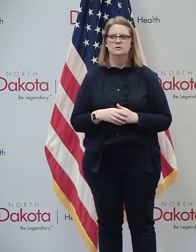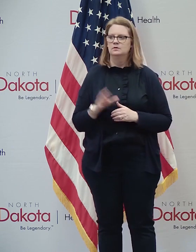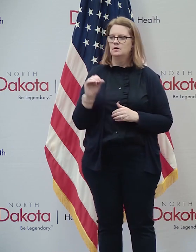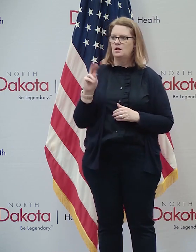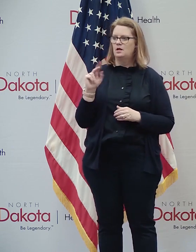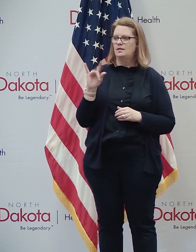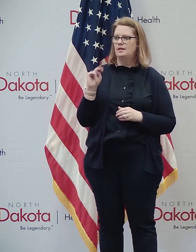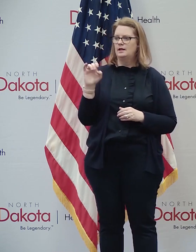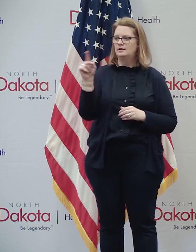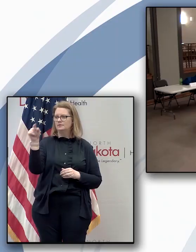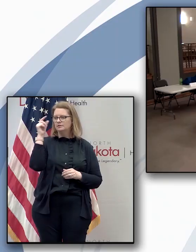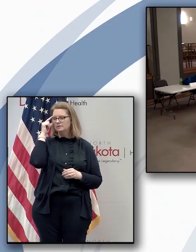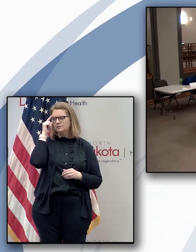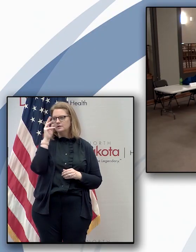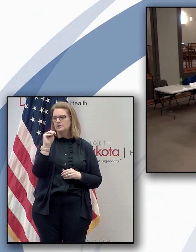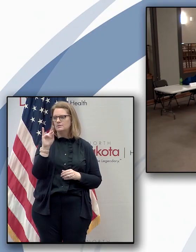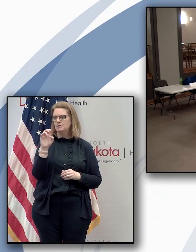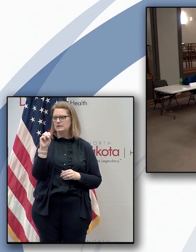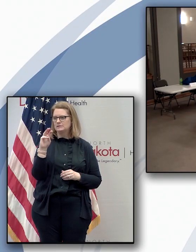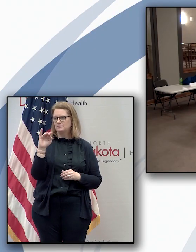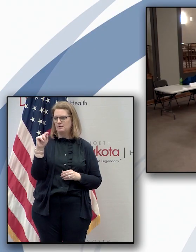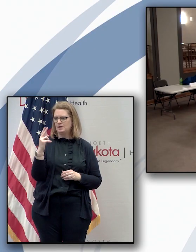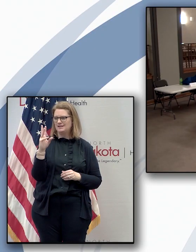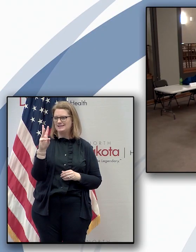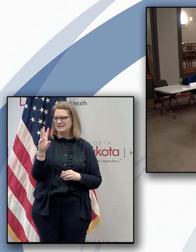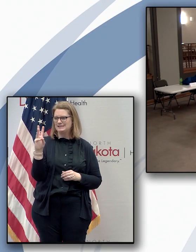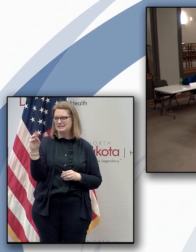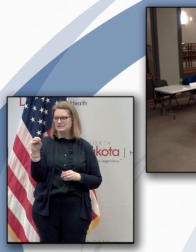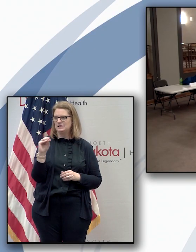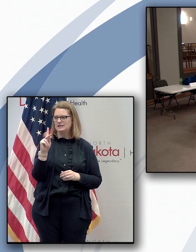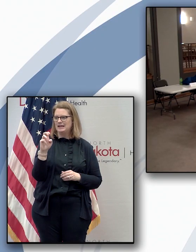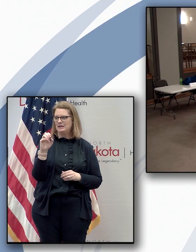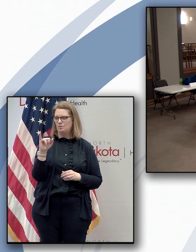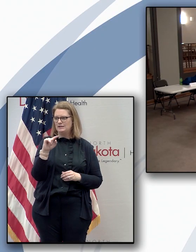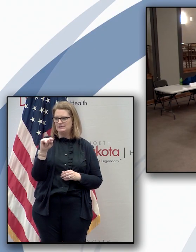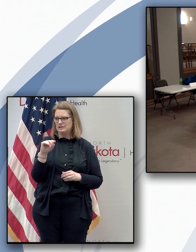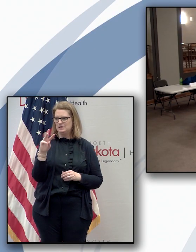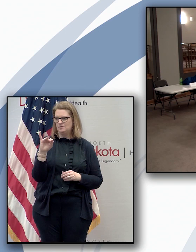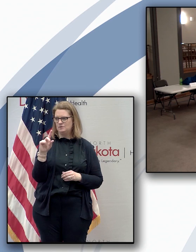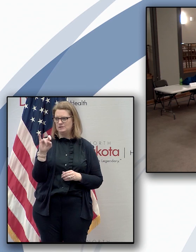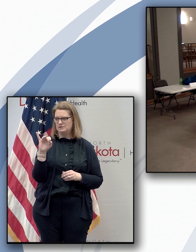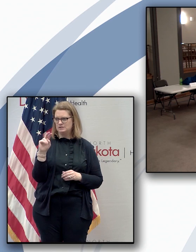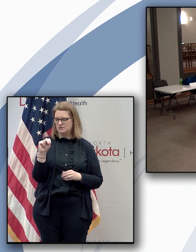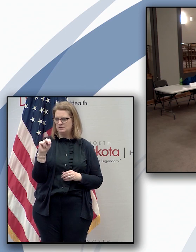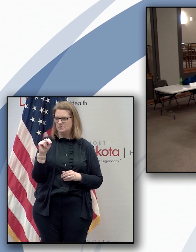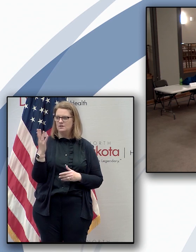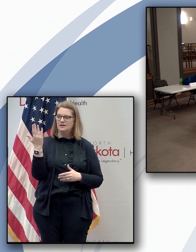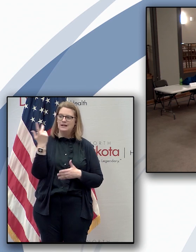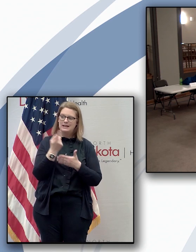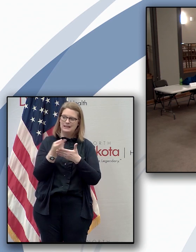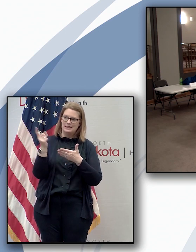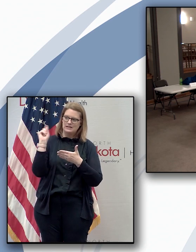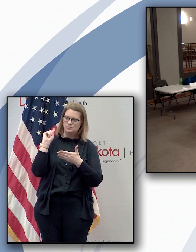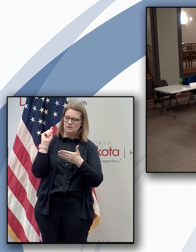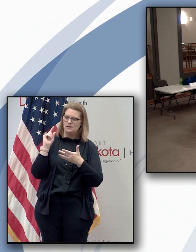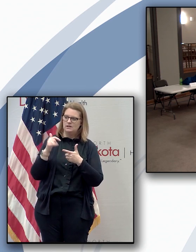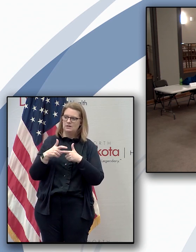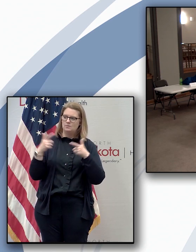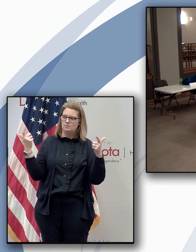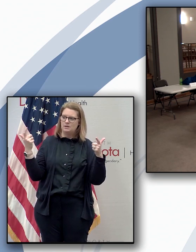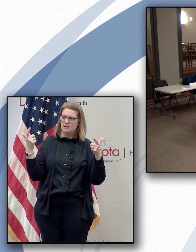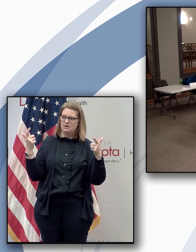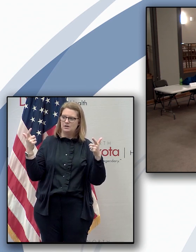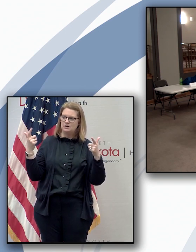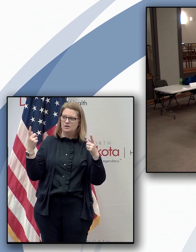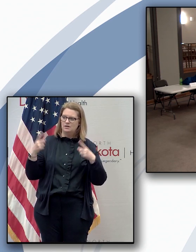And so it's perhaps that the state will hold some of this and then distribute it in terms of where people are becoming most